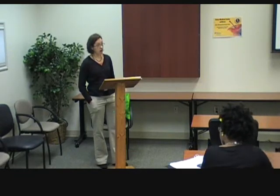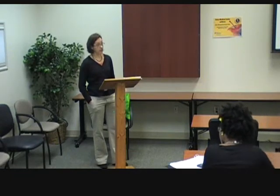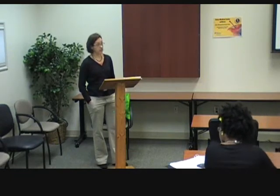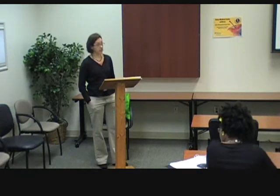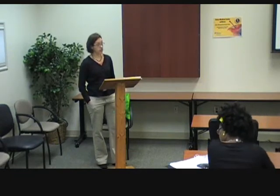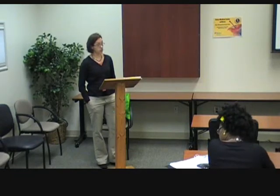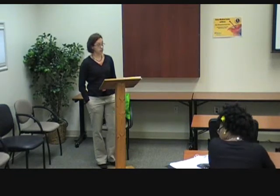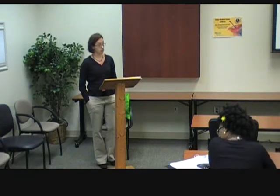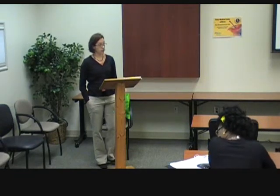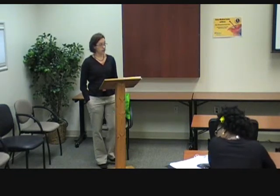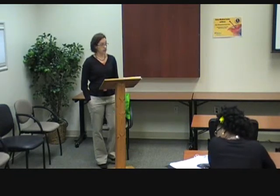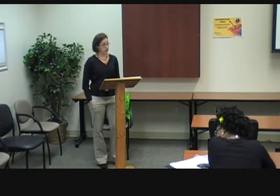uncommon